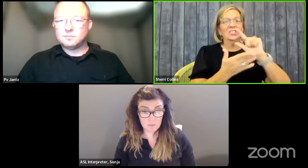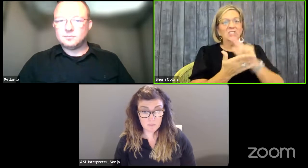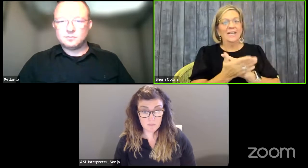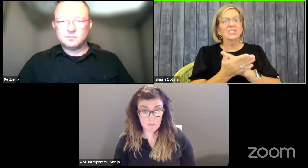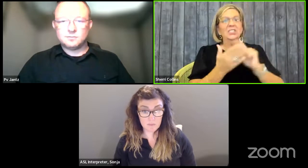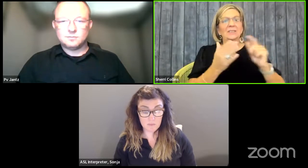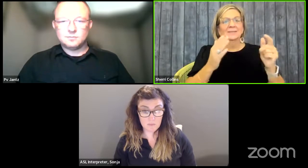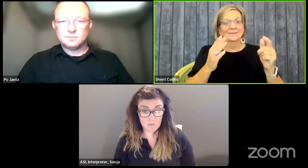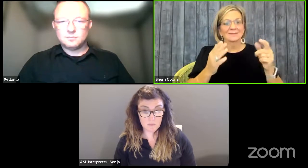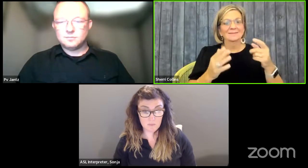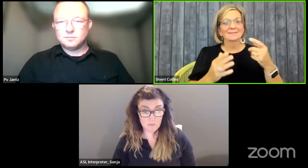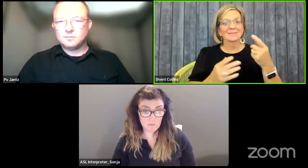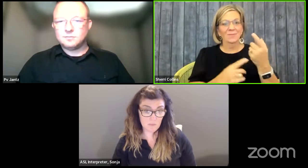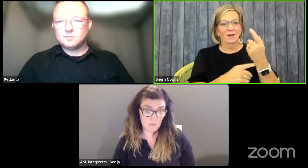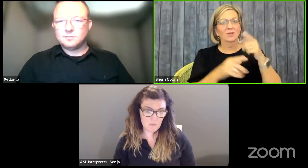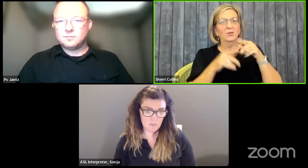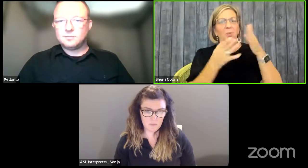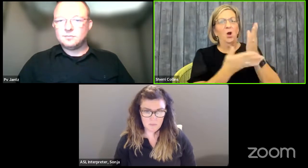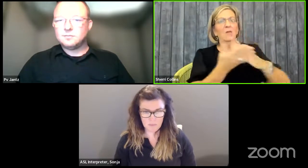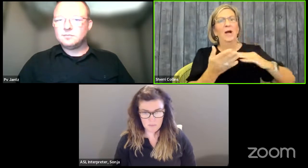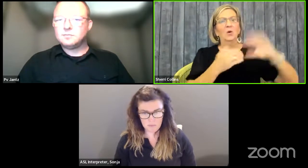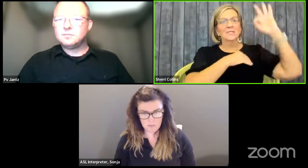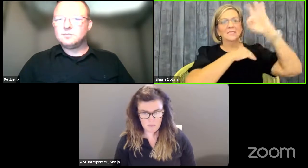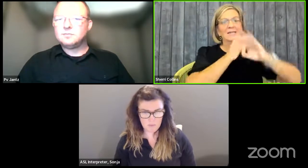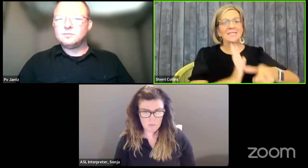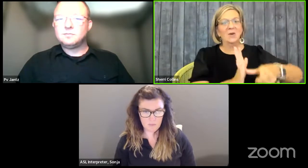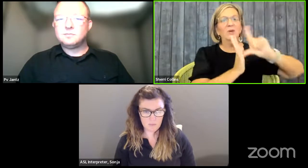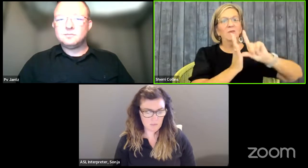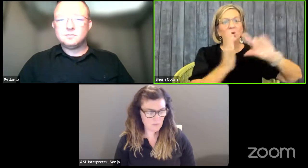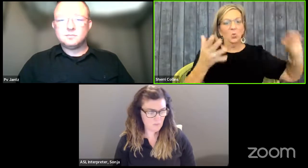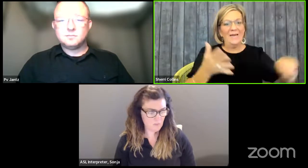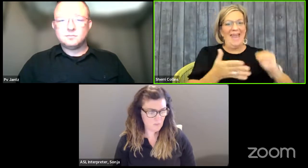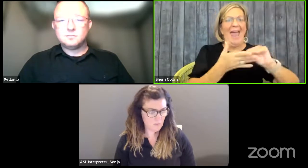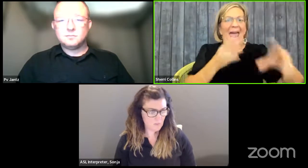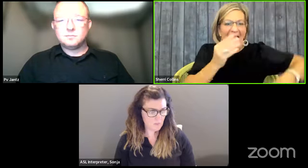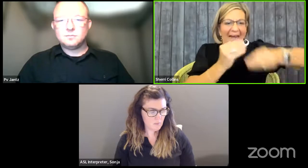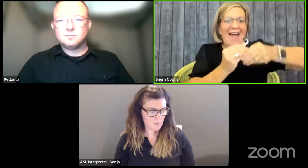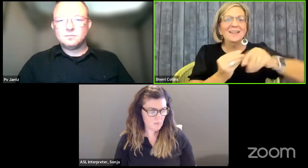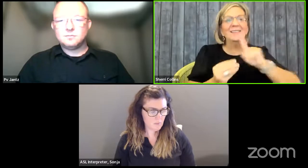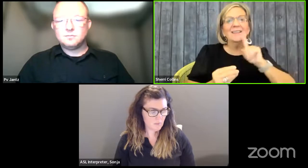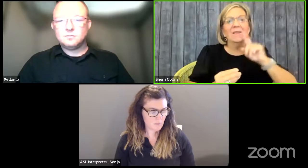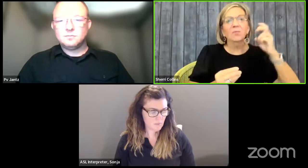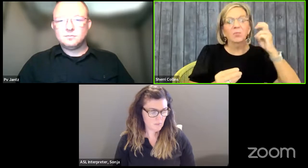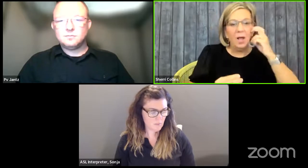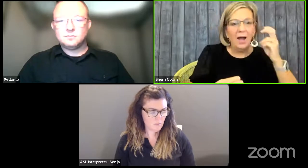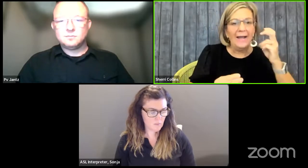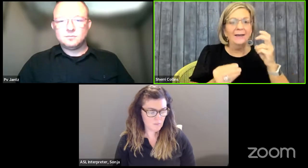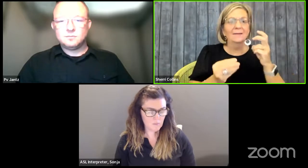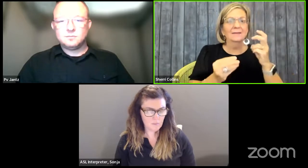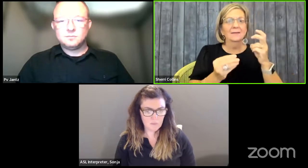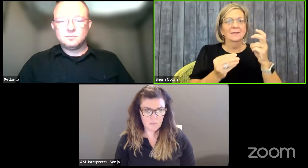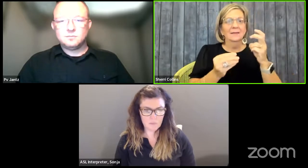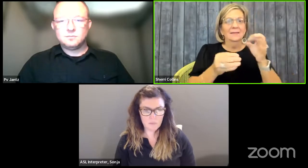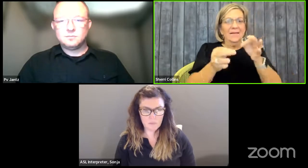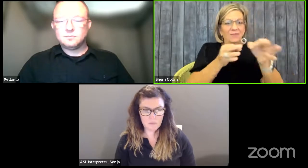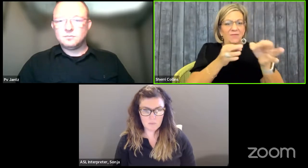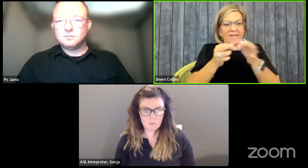recently legislation, part of our sunset review, we added the